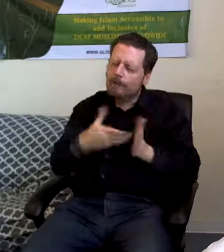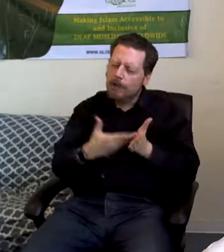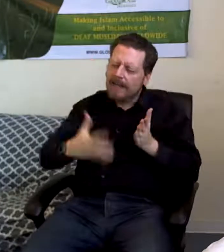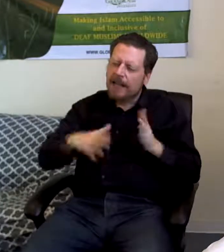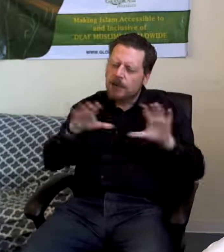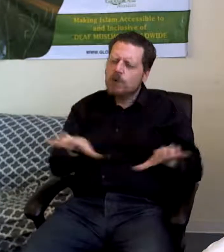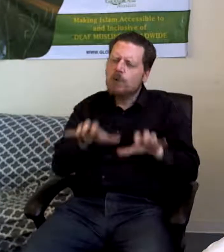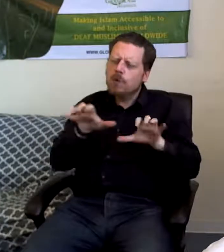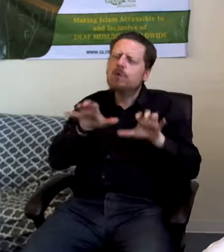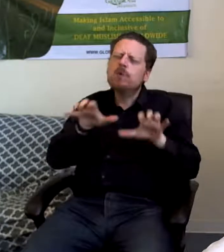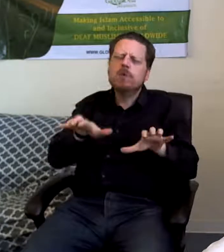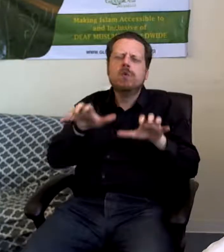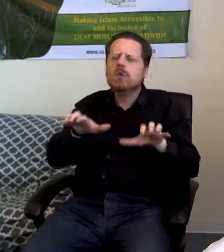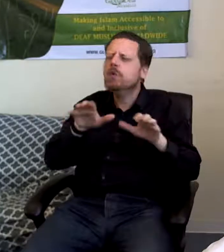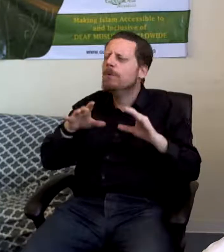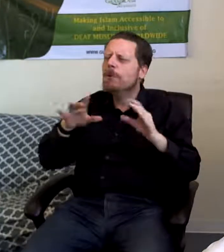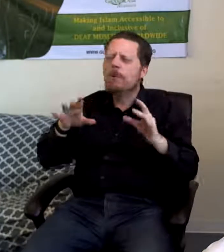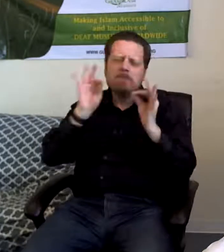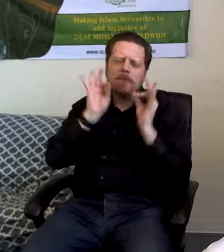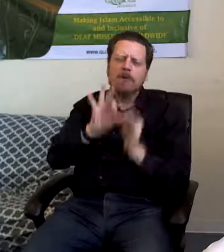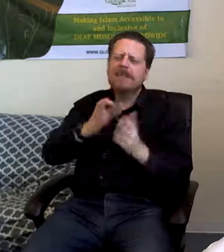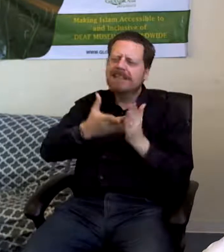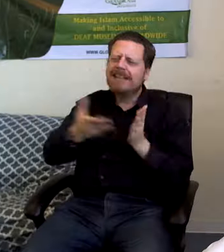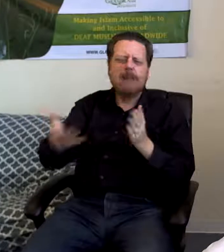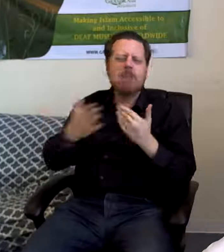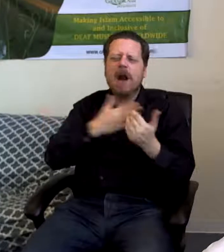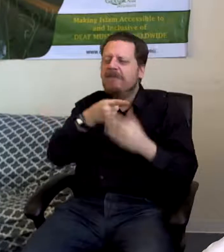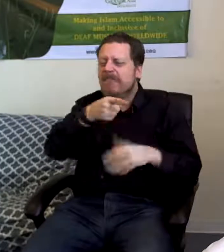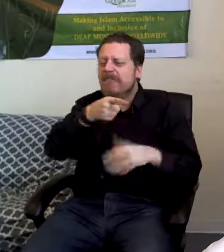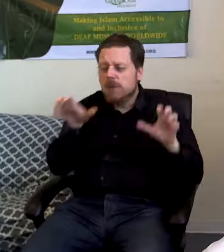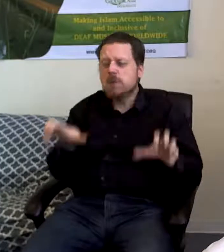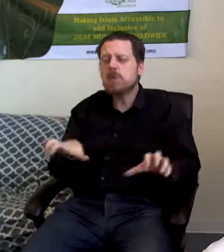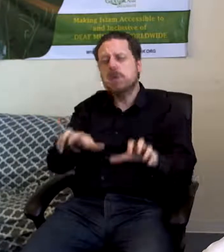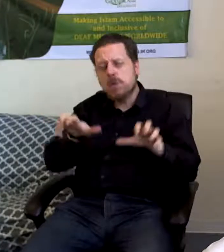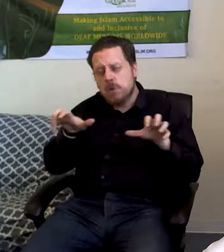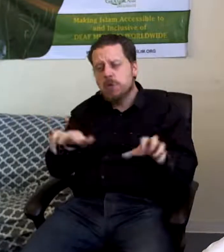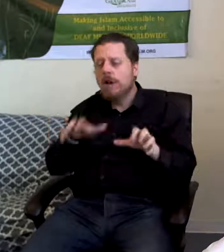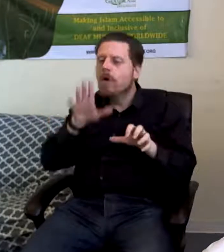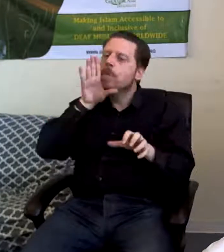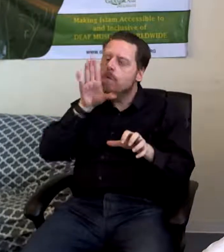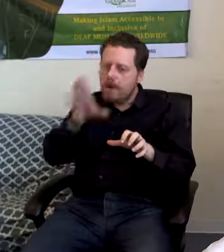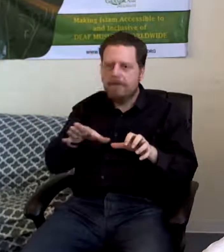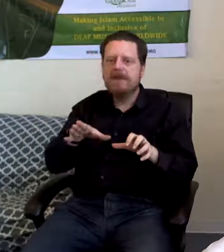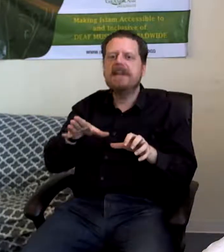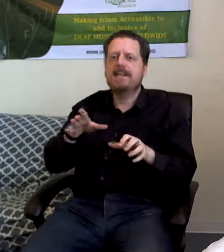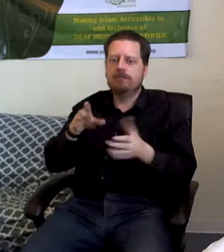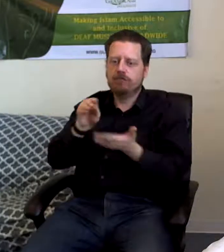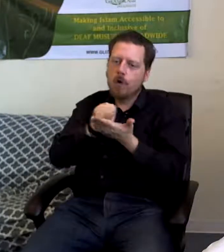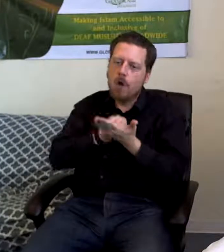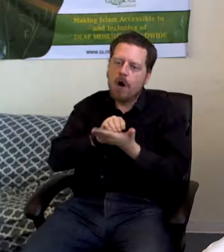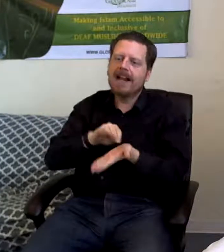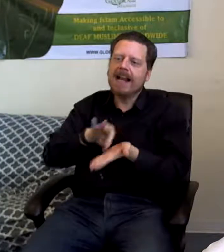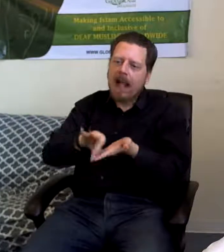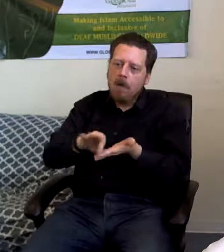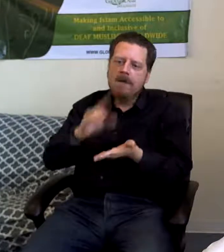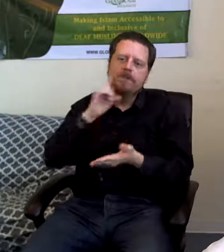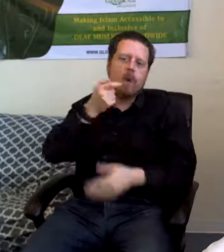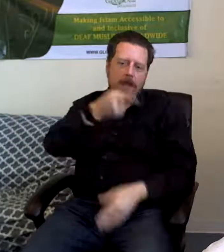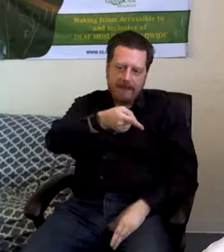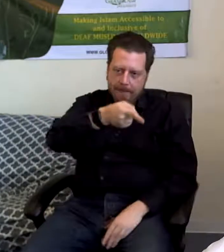that what they have done, of whatever, is going to be recorded and counted for